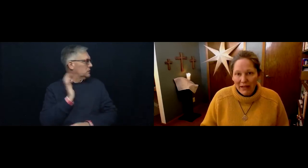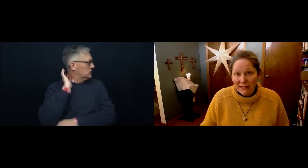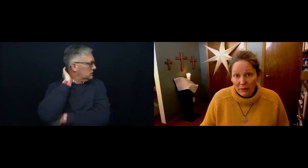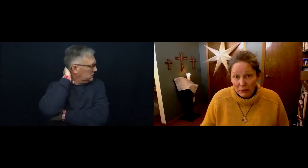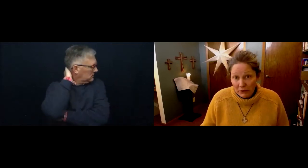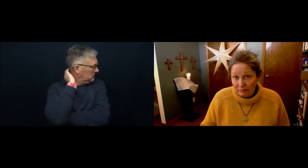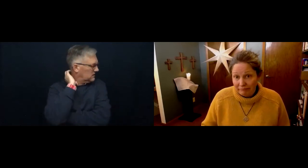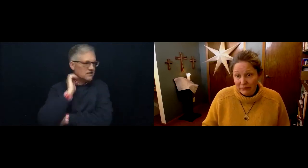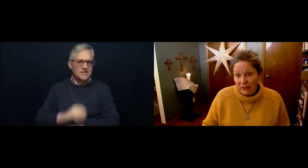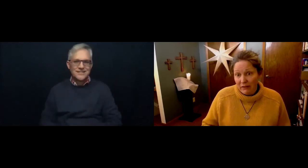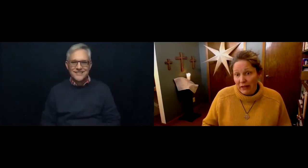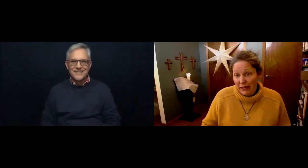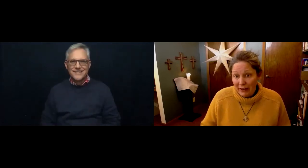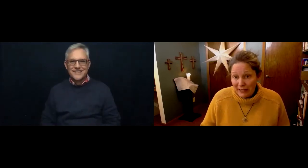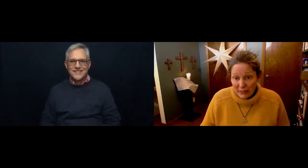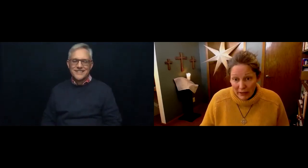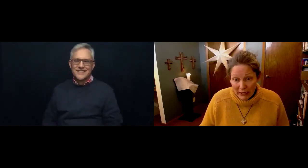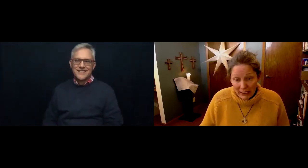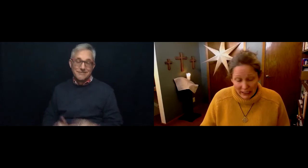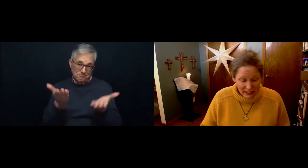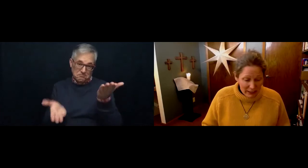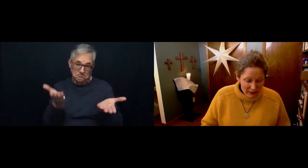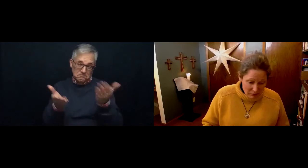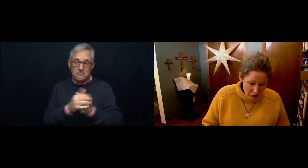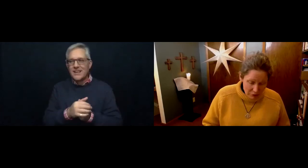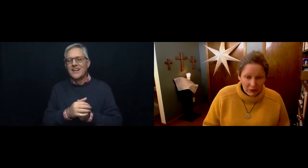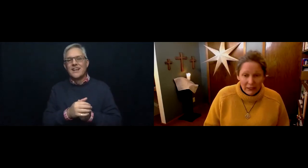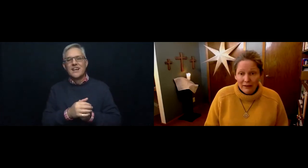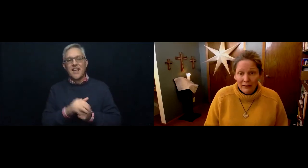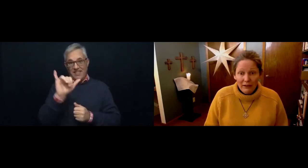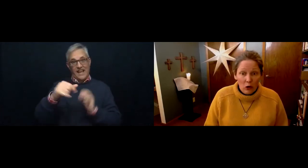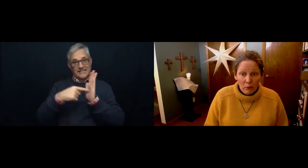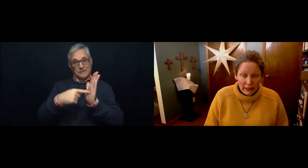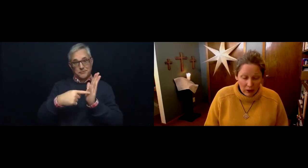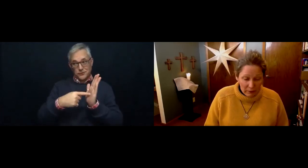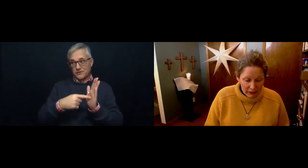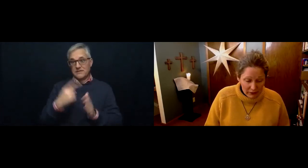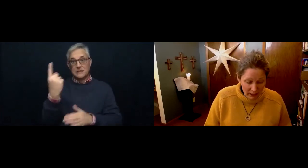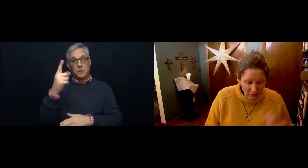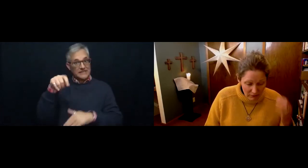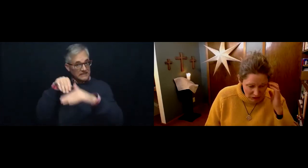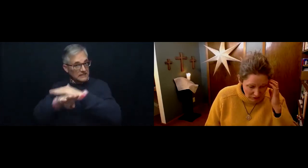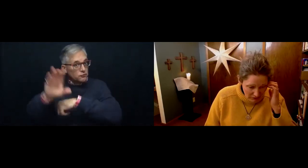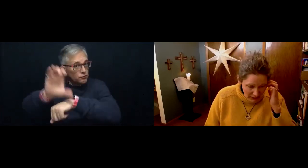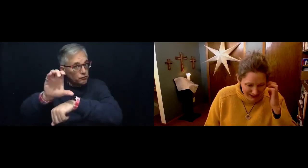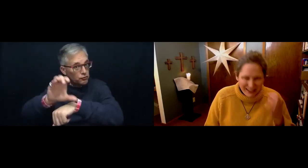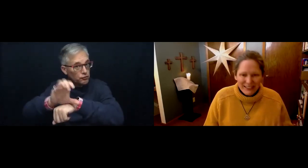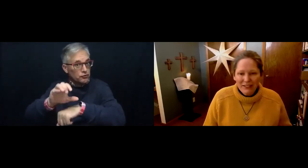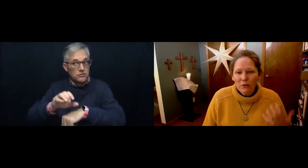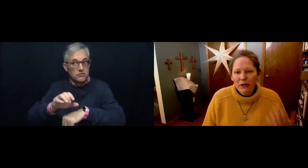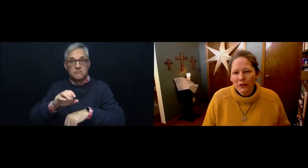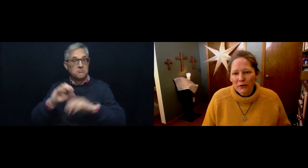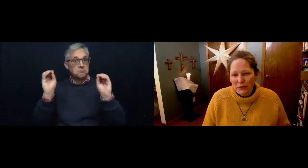Now, my example of like somebody needing to get in the church building and nobody helping with that issue,